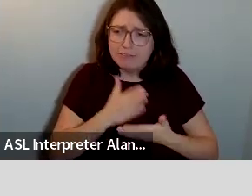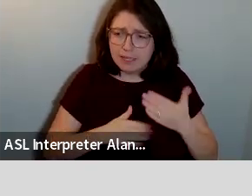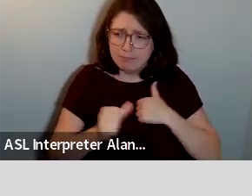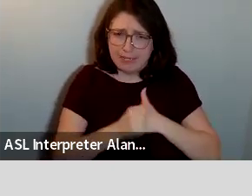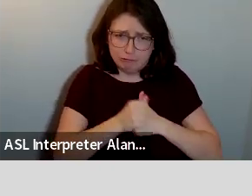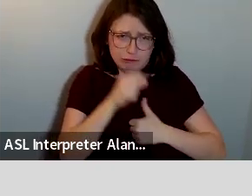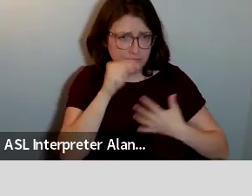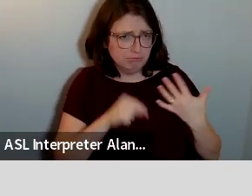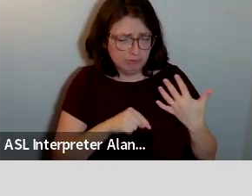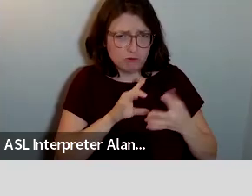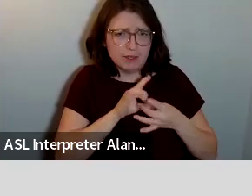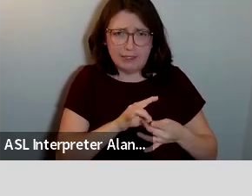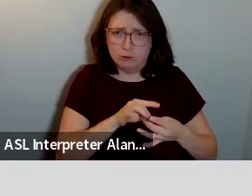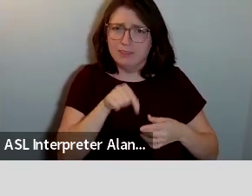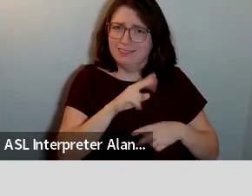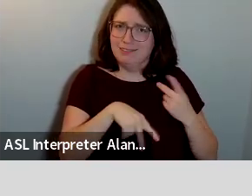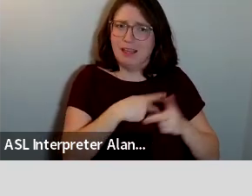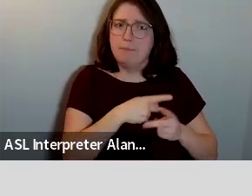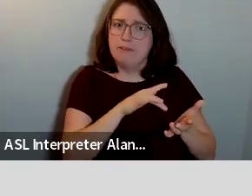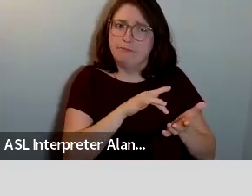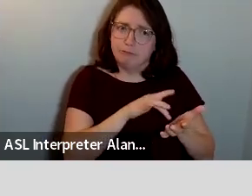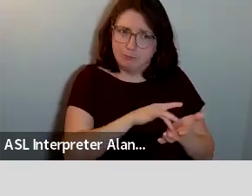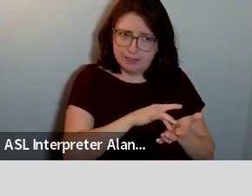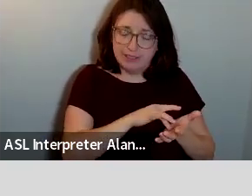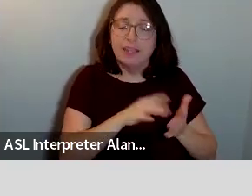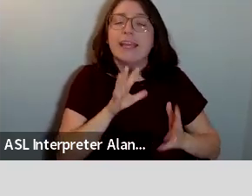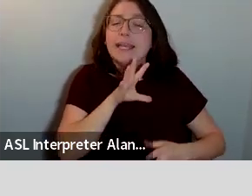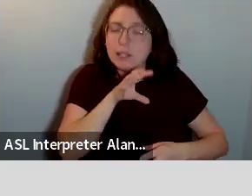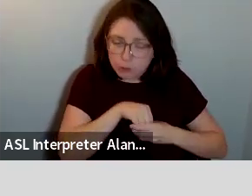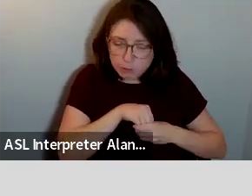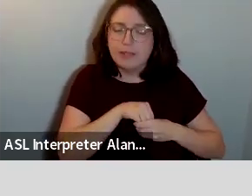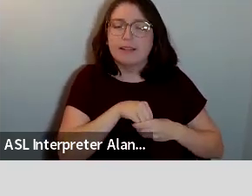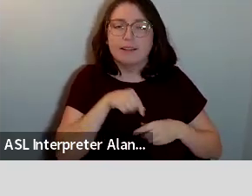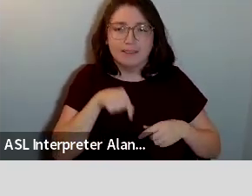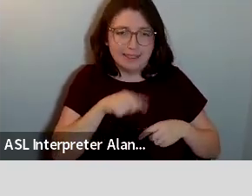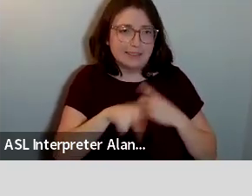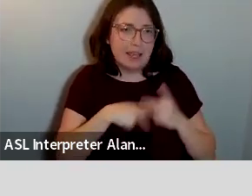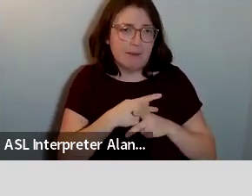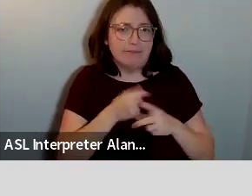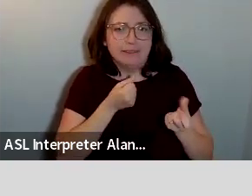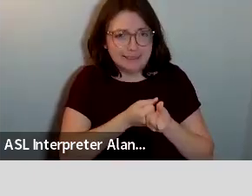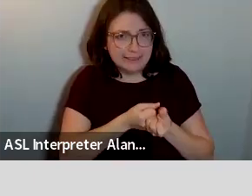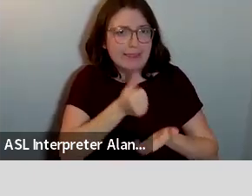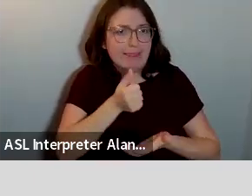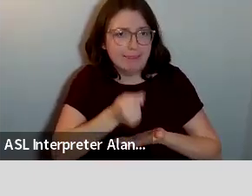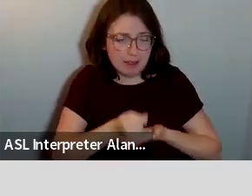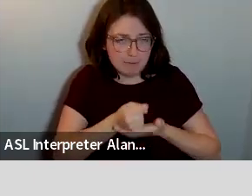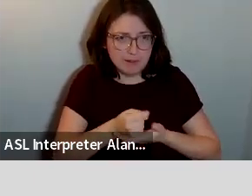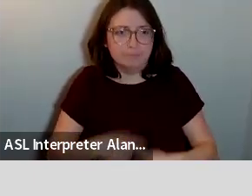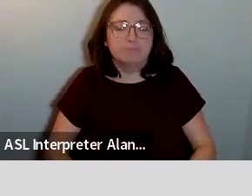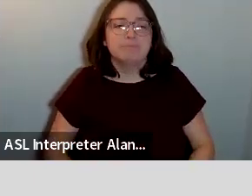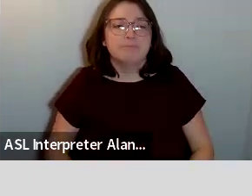realm, including psychedelic-assisted therapies. This cover story article